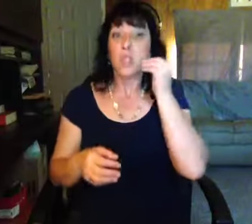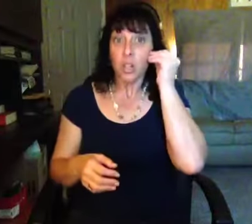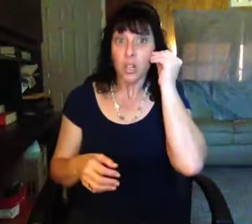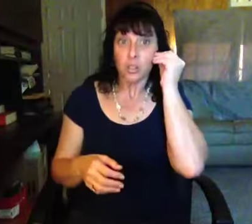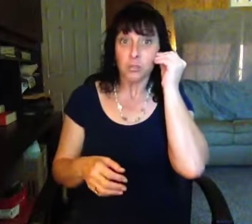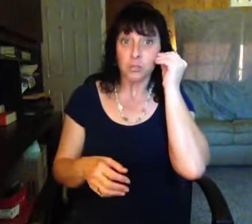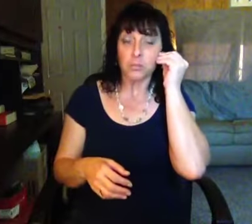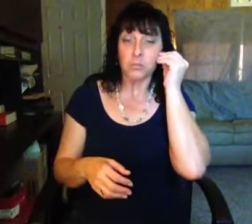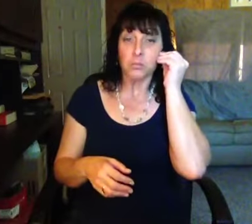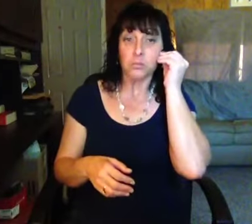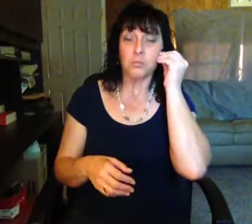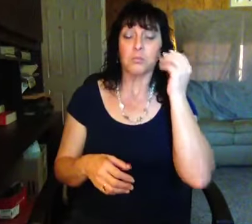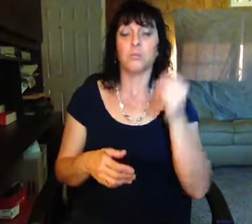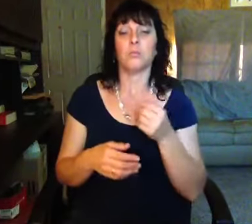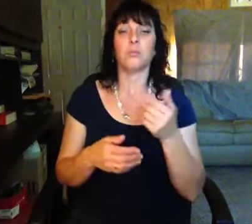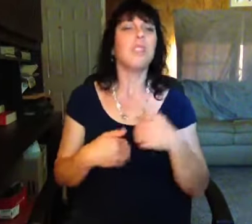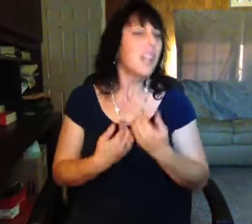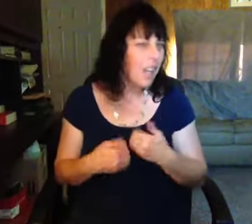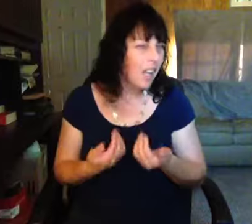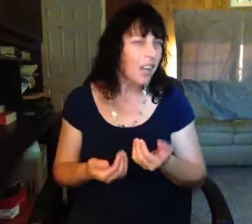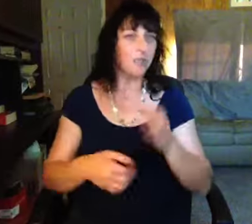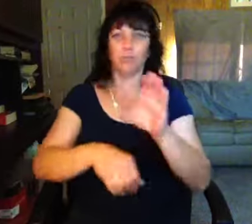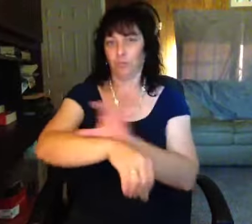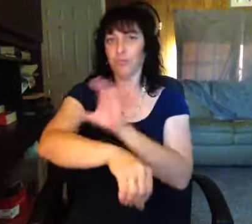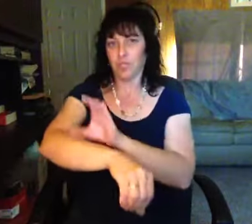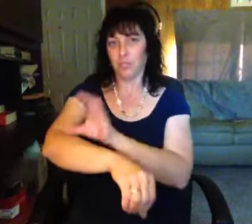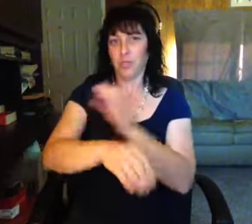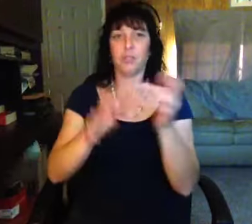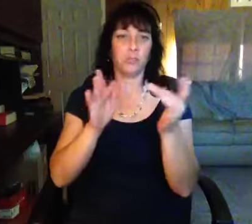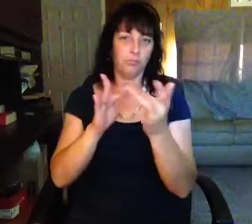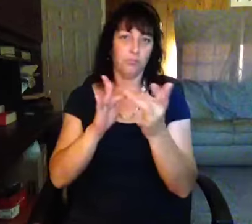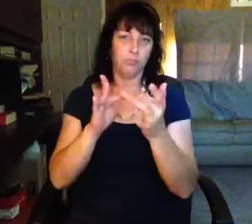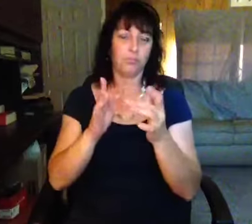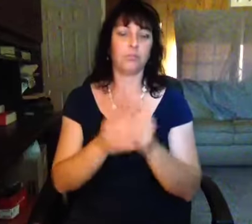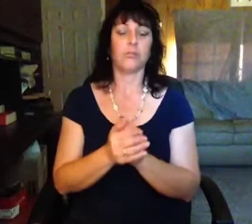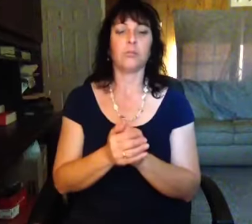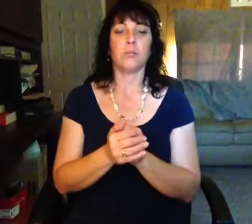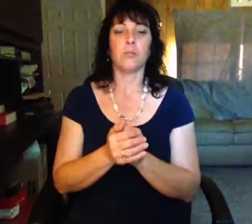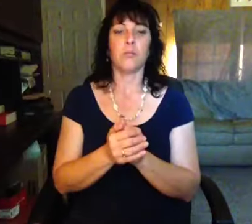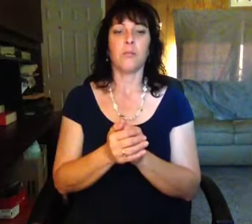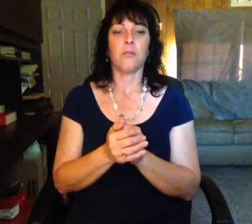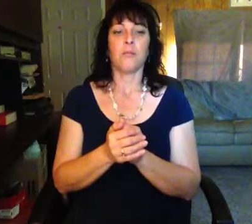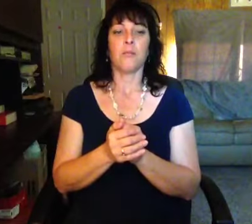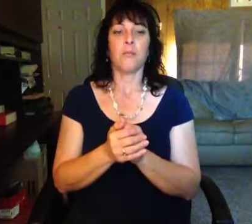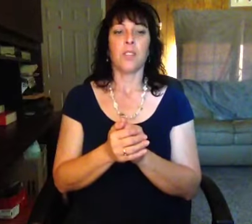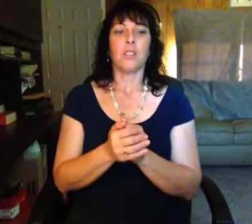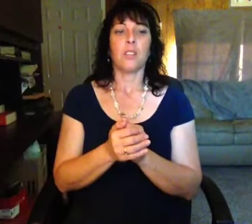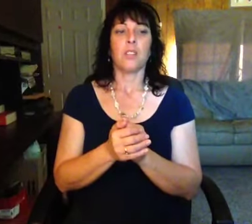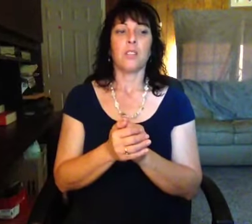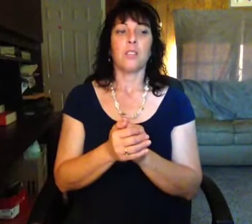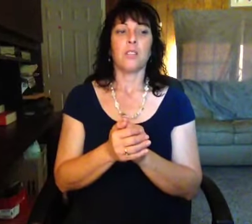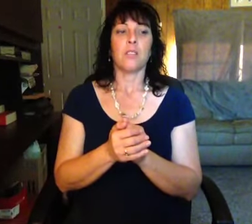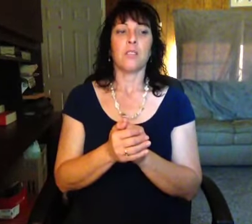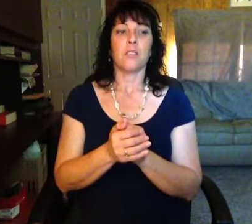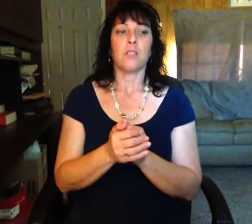mastered some subject, rather than spend a large amount of time working on some homework problems at